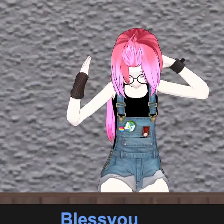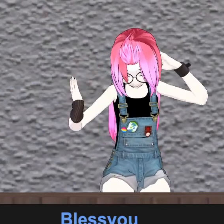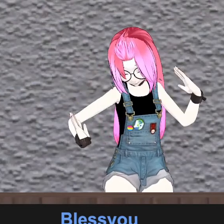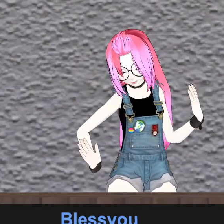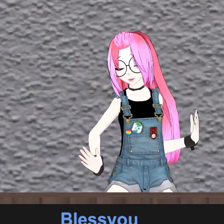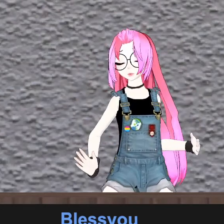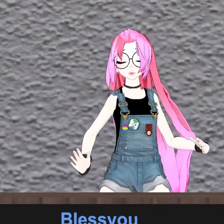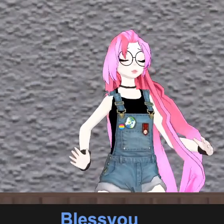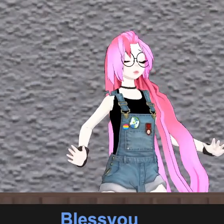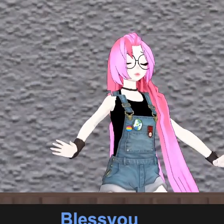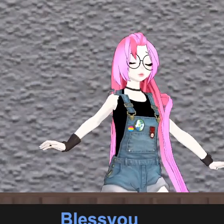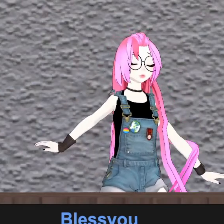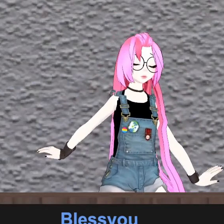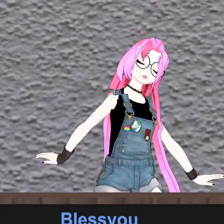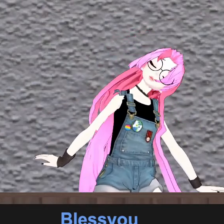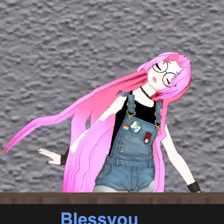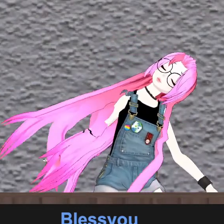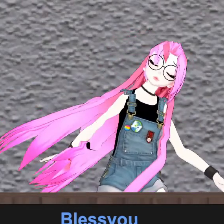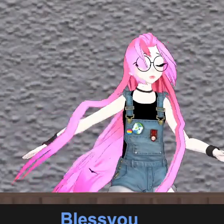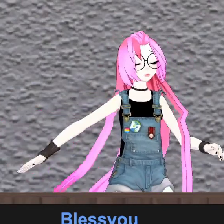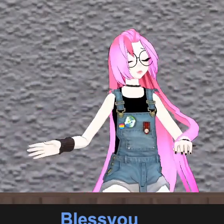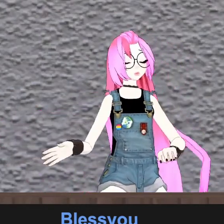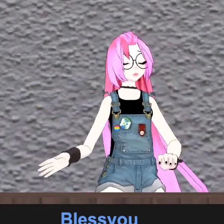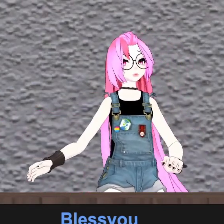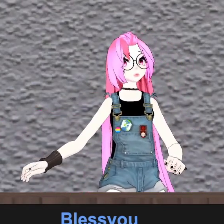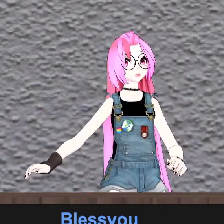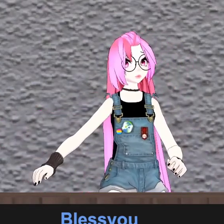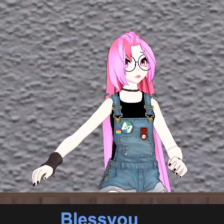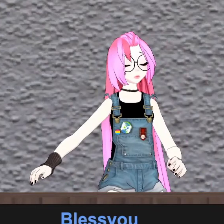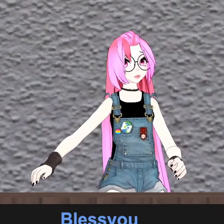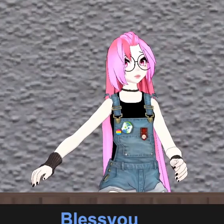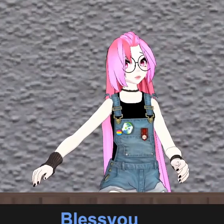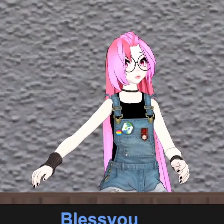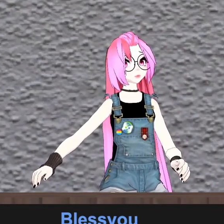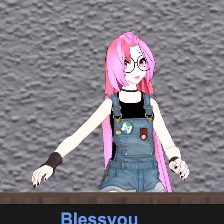So sorry. I'll try and sign this.